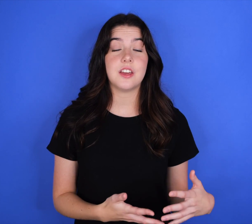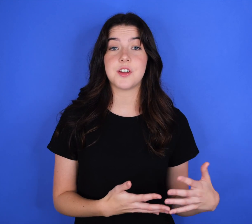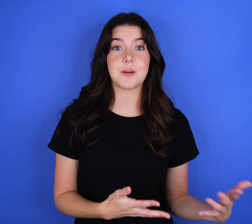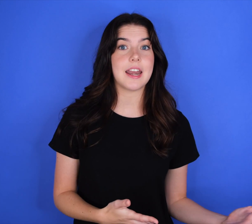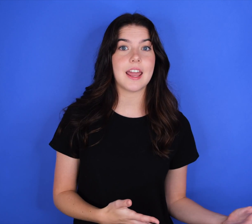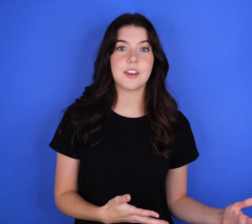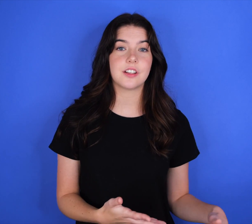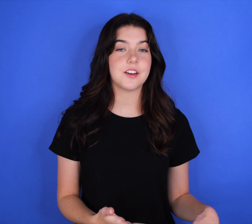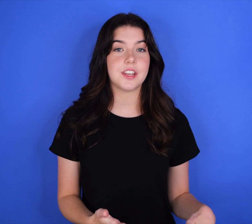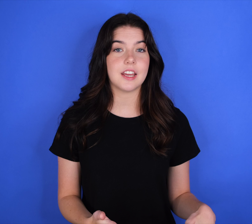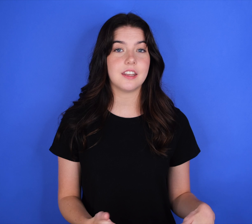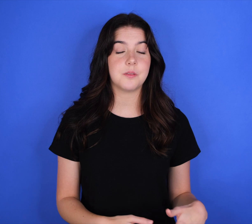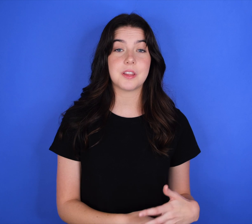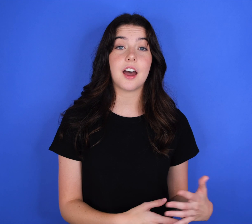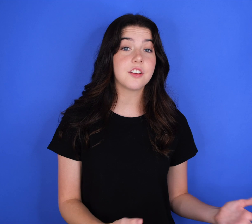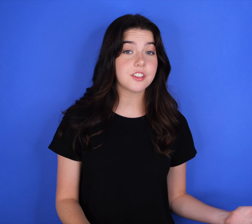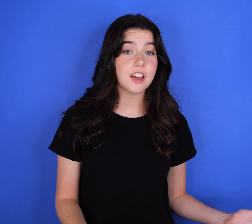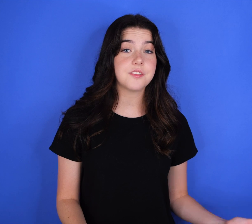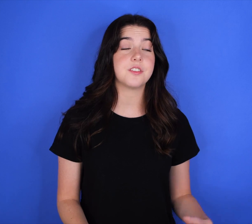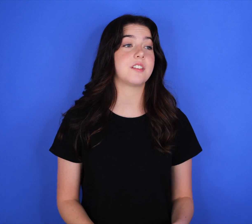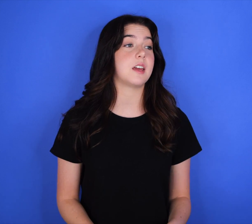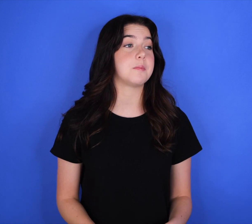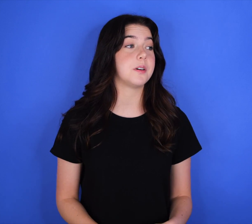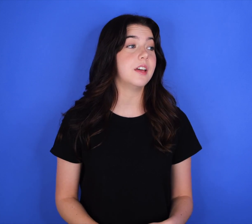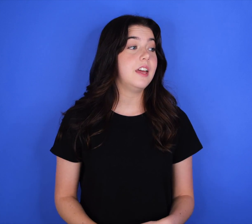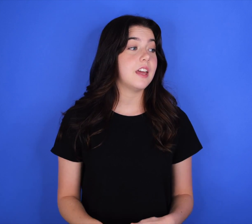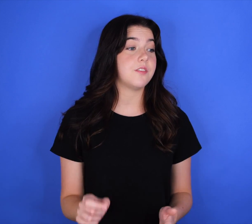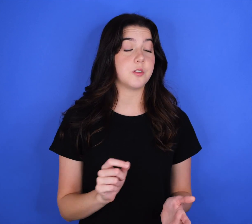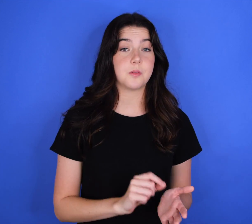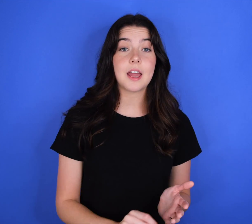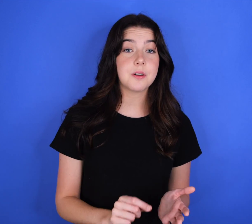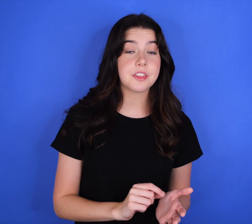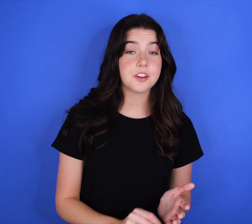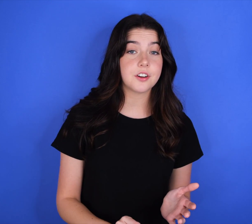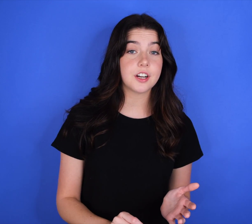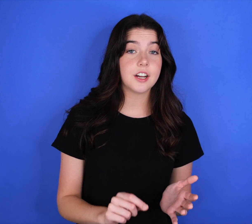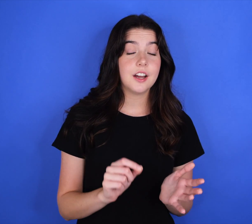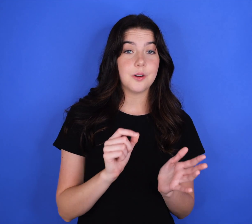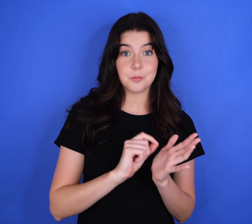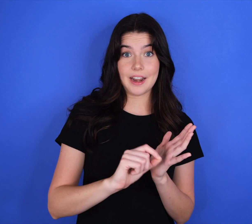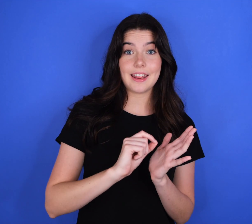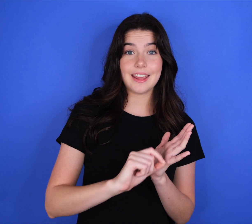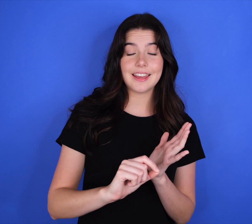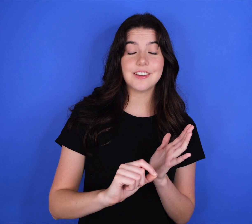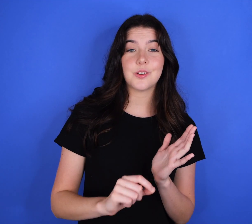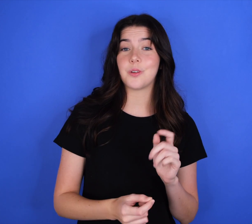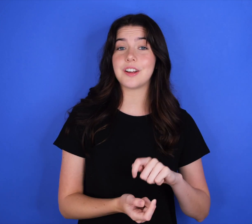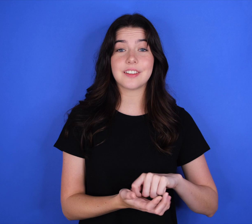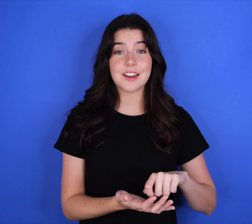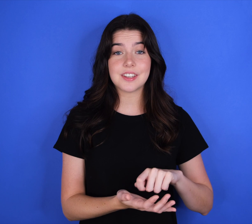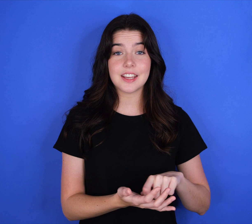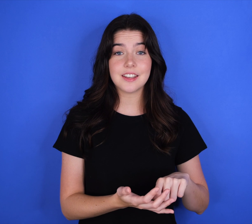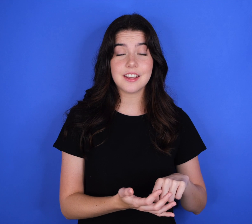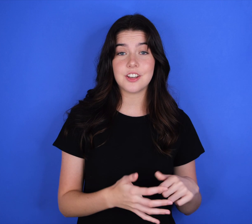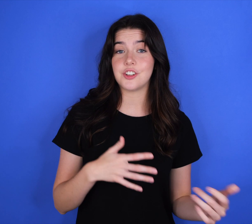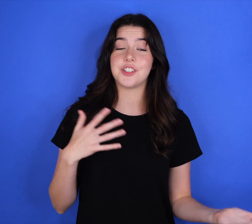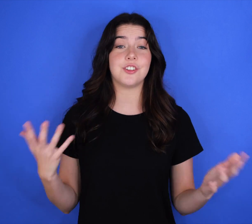you're right-handed or left-handed with other stuff. For example, if you write with your right hand or your left hand and you choose to do